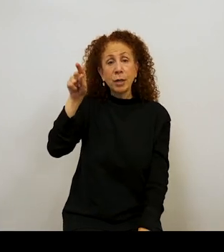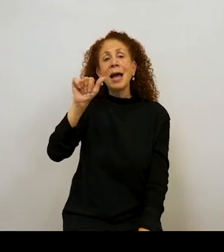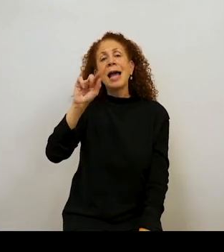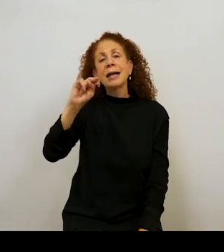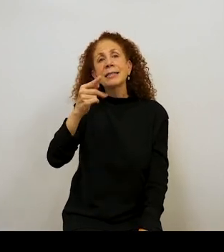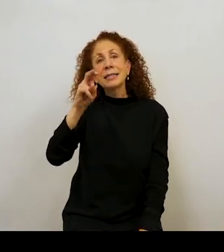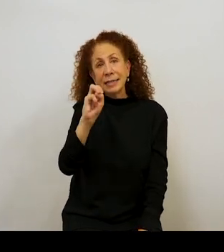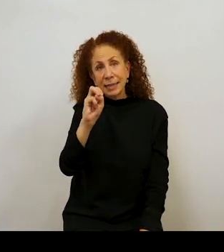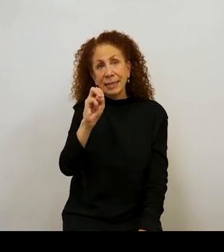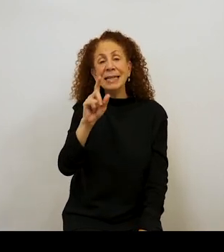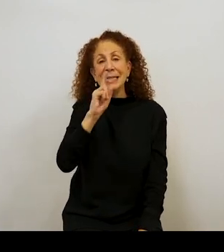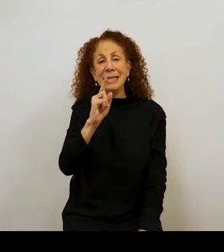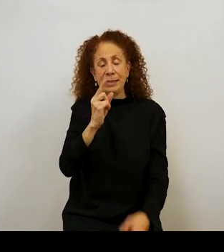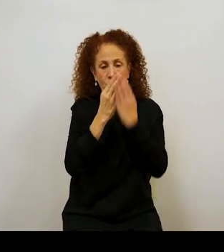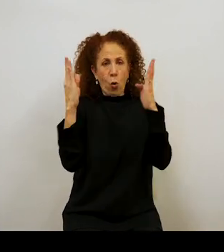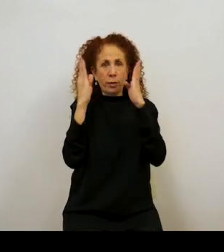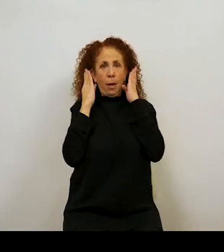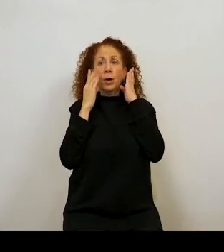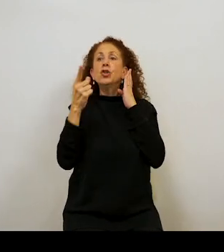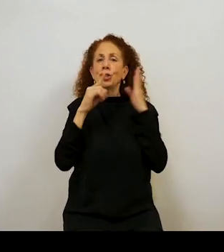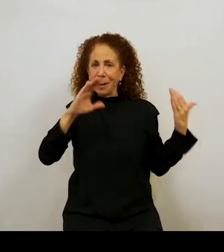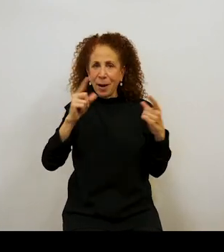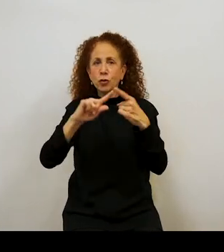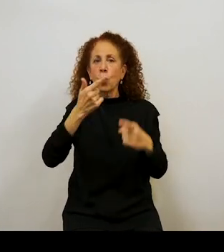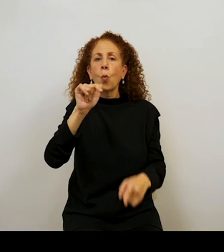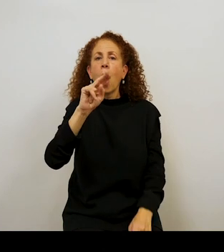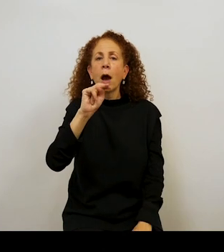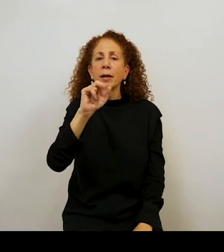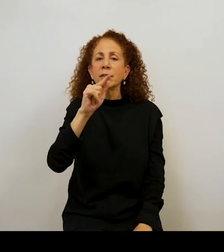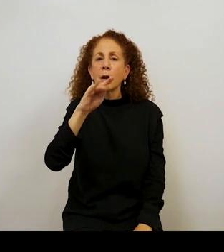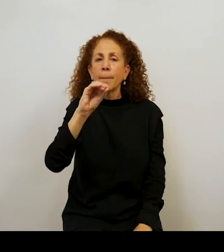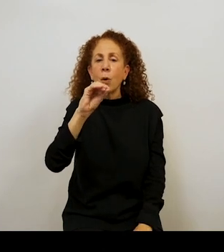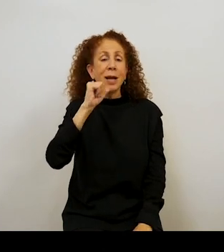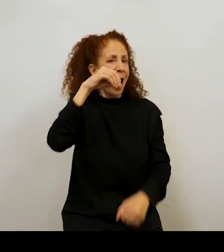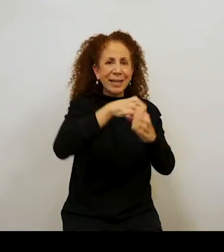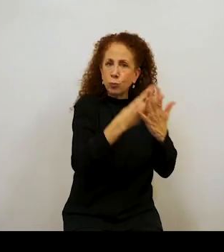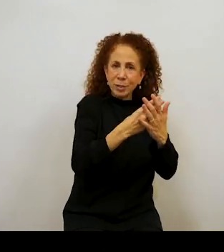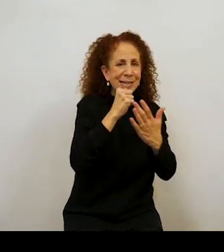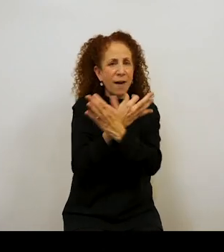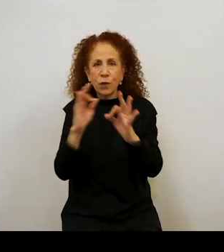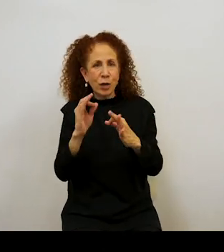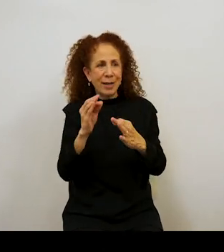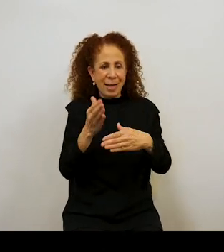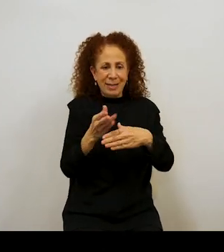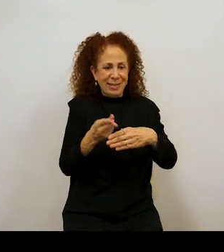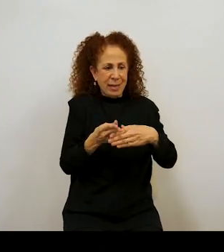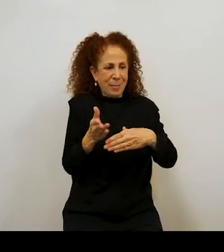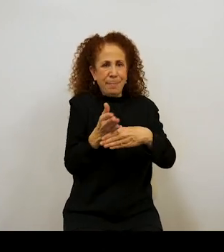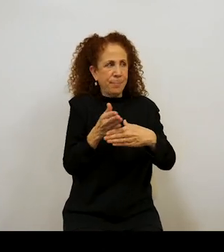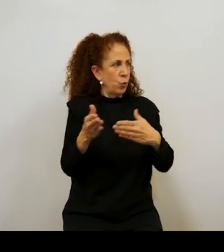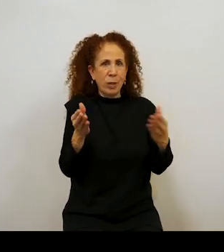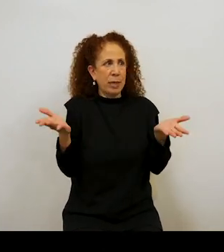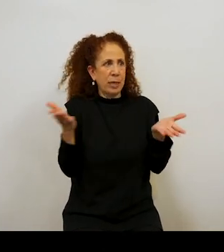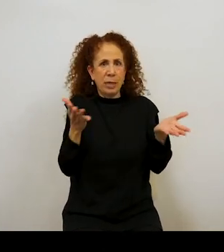is basically walled up. It's like being in Guantanamo. You're not in a prison, you're not free, it's this in-between state. And